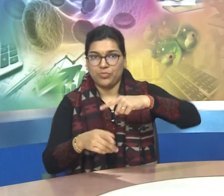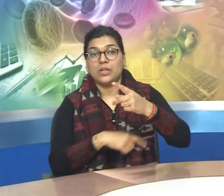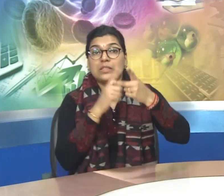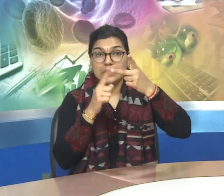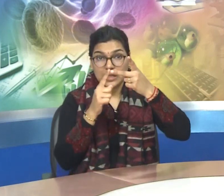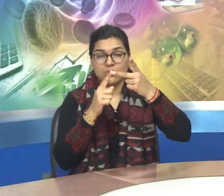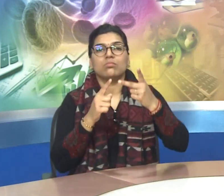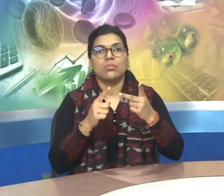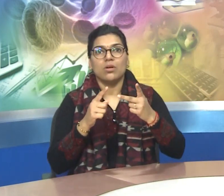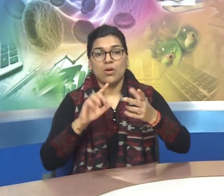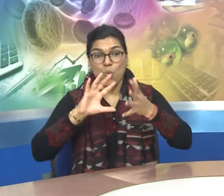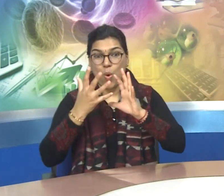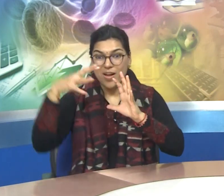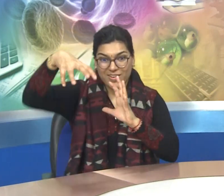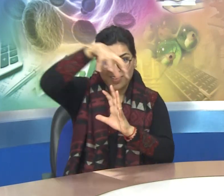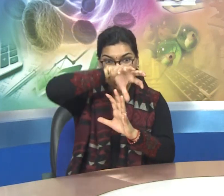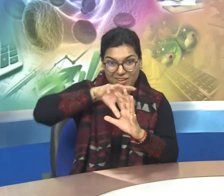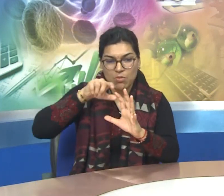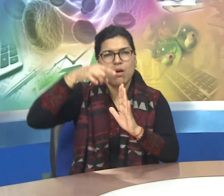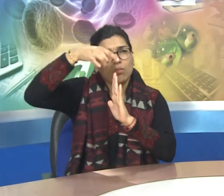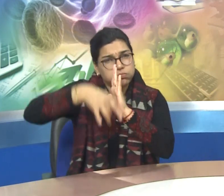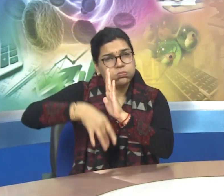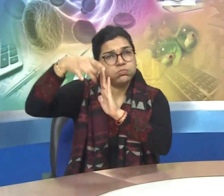The second one is gazetteers.